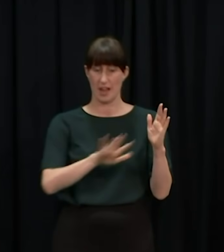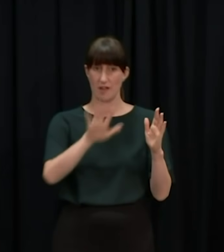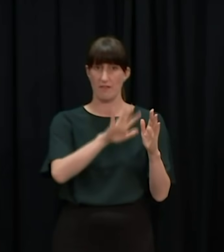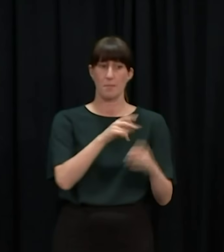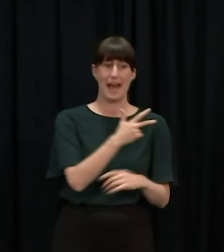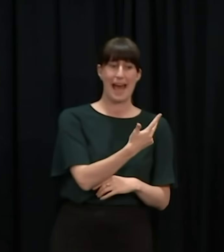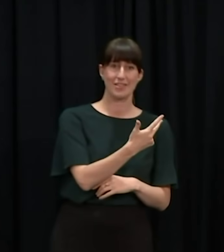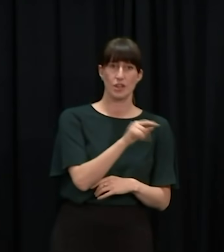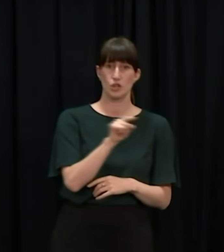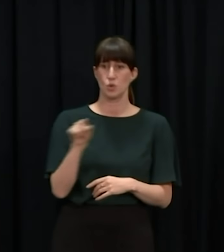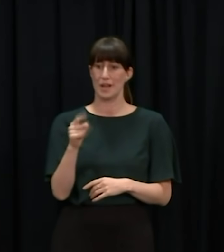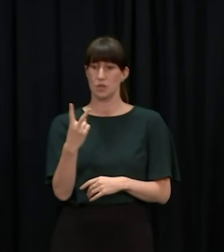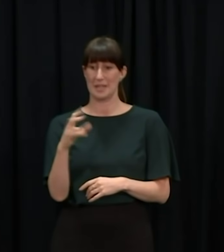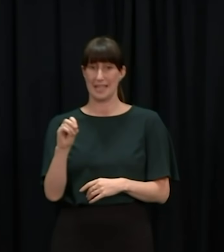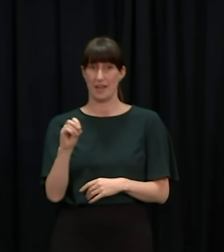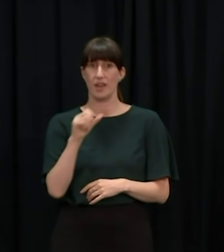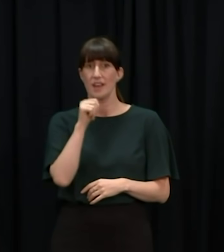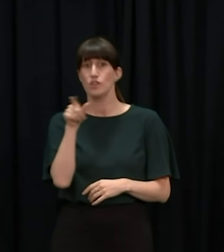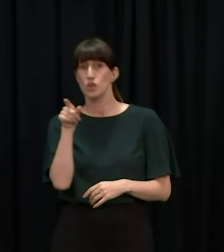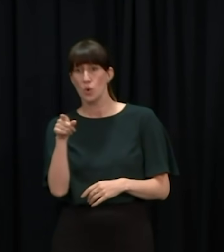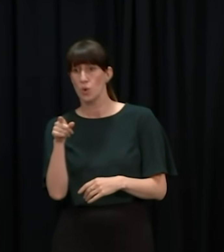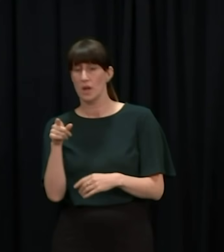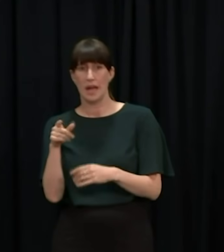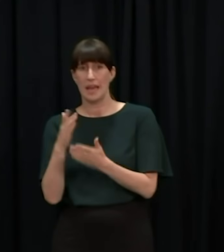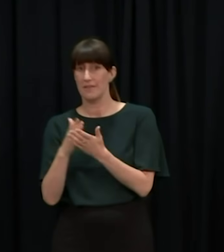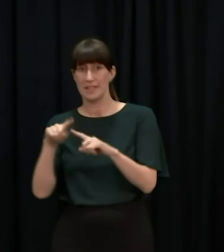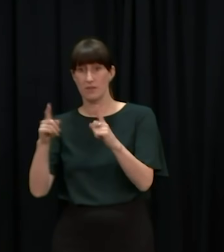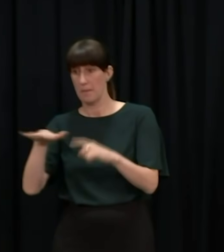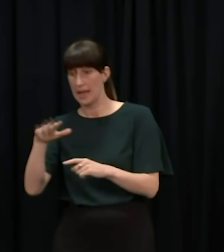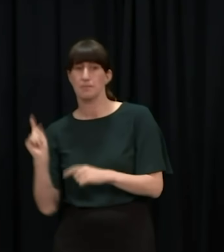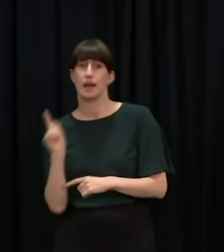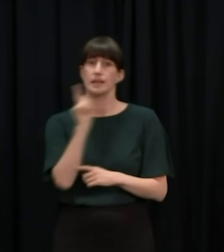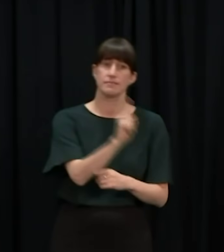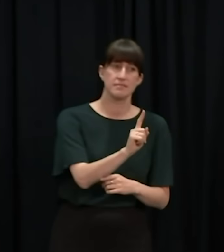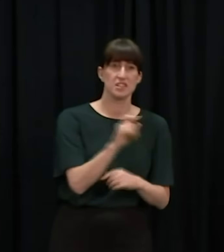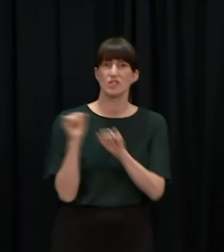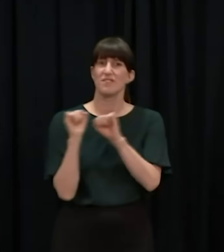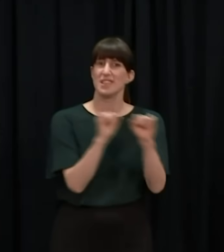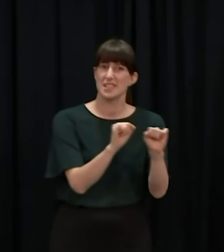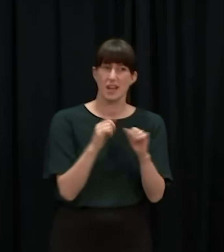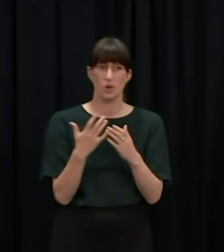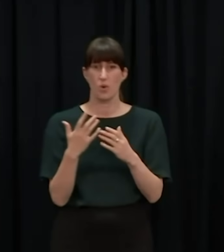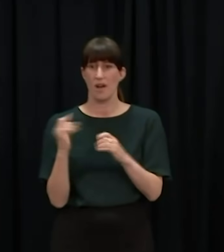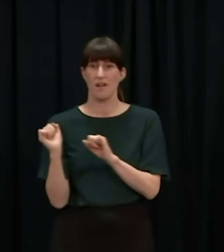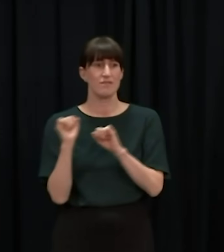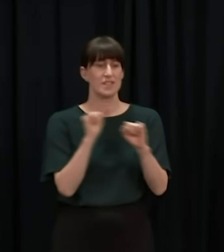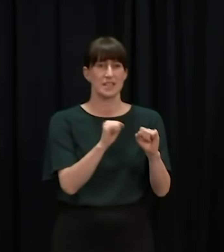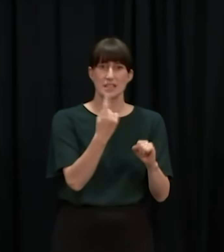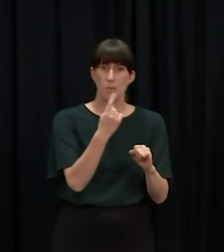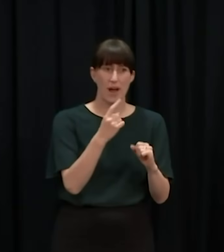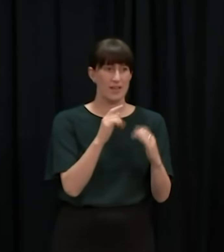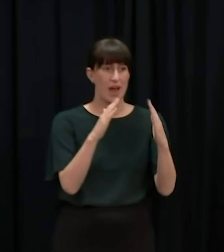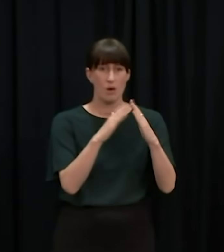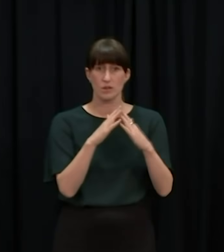the area before 7:30 p.m. on the 20th. So that includes people who were living in the area at the time, working there, or who may